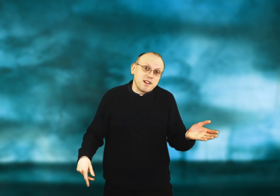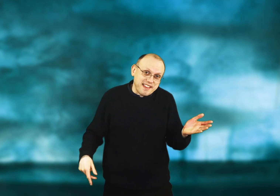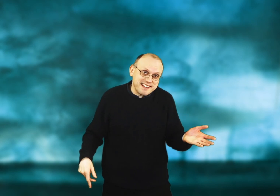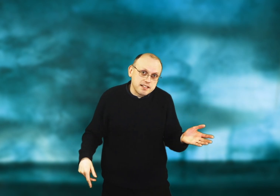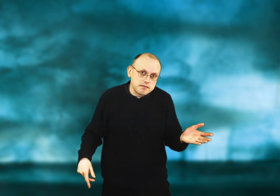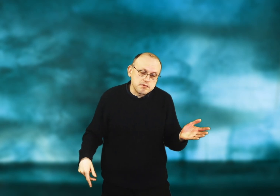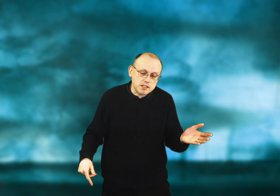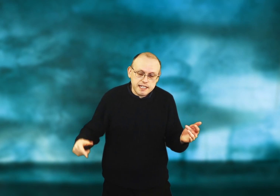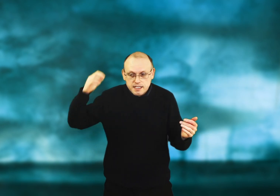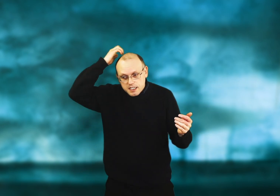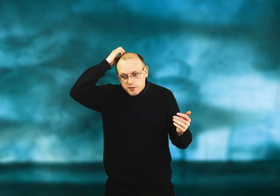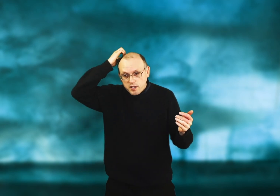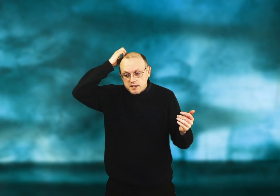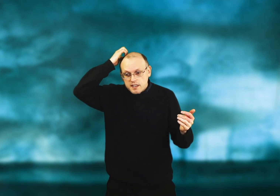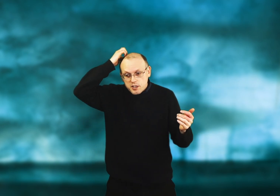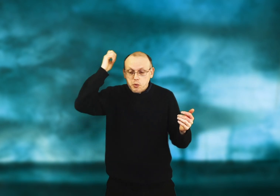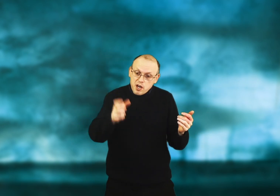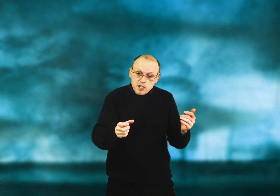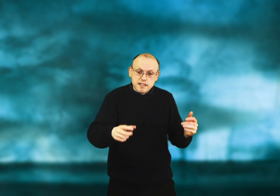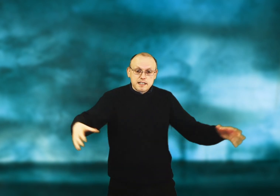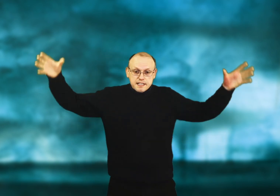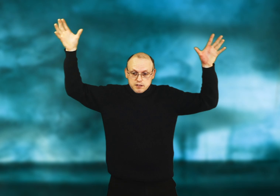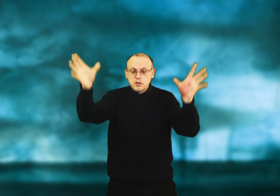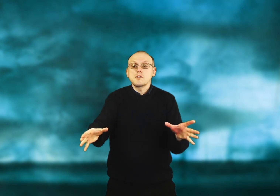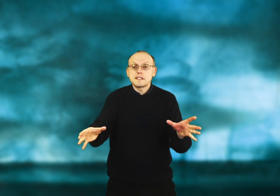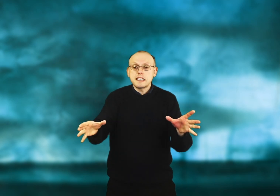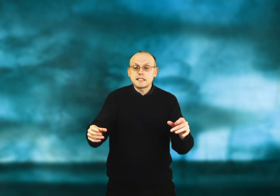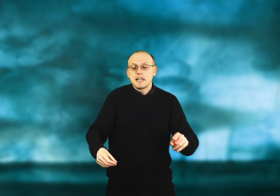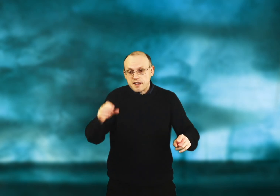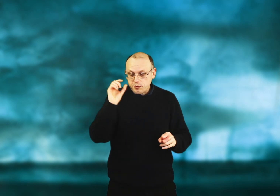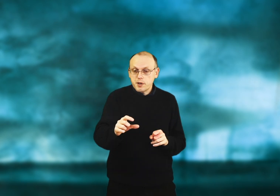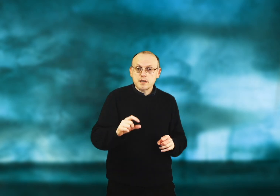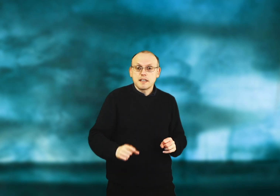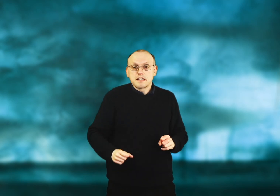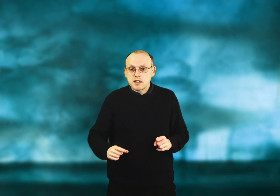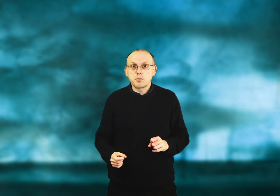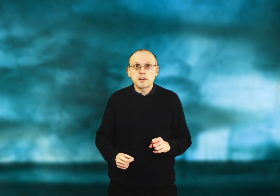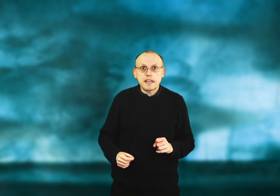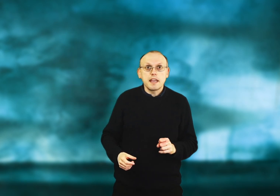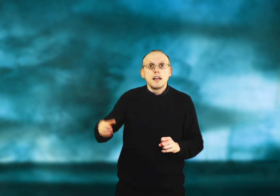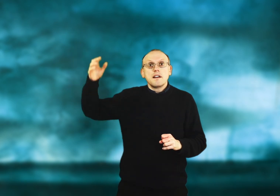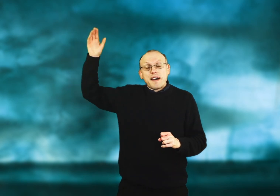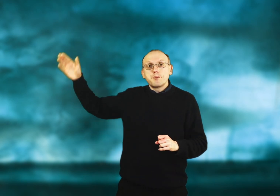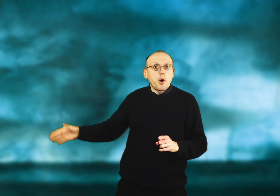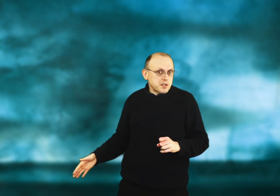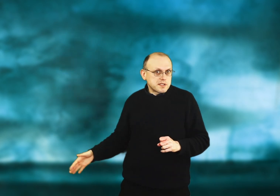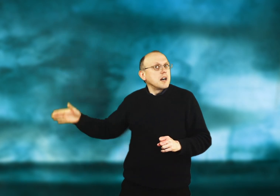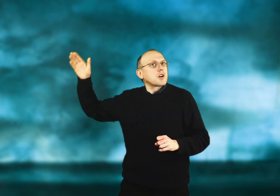that. Okay? If you've got a word linking two clauses, and that word is not one of the fine boys